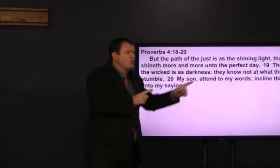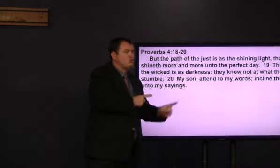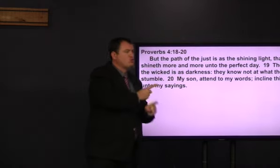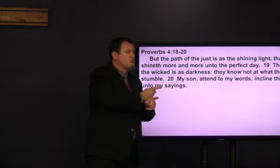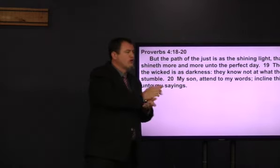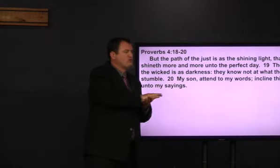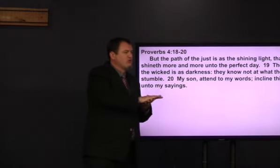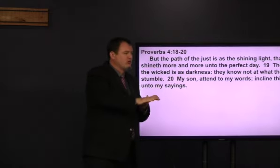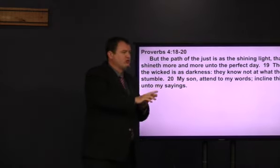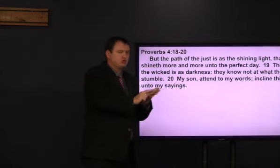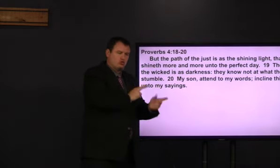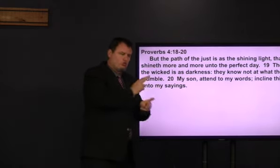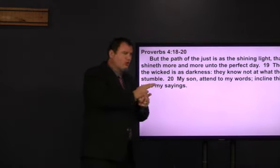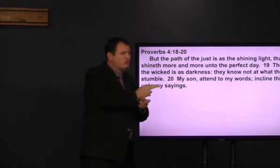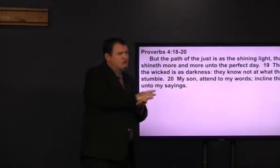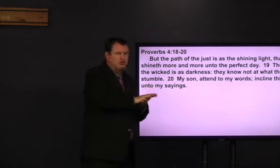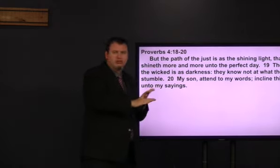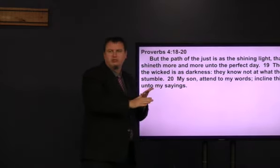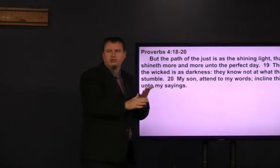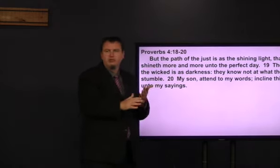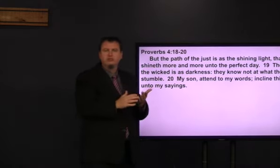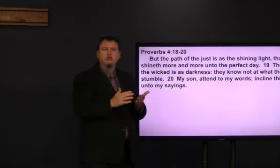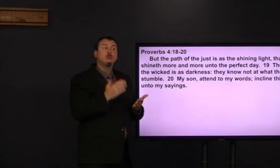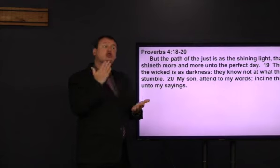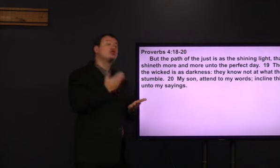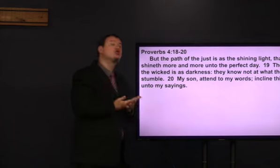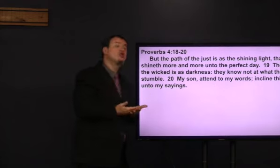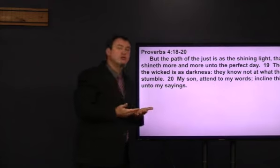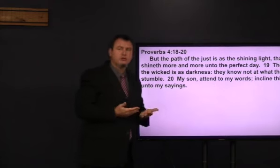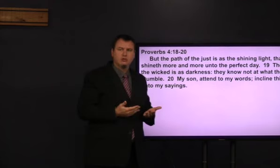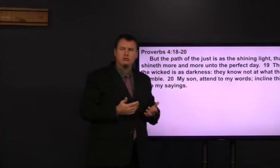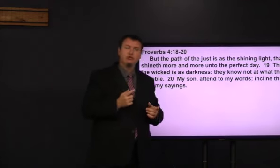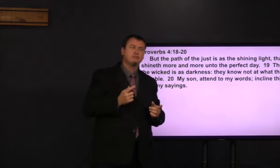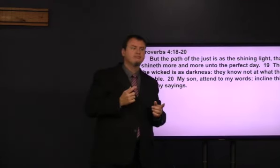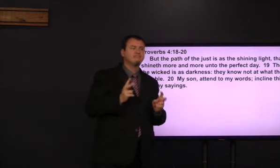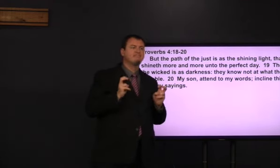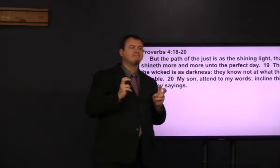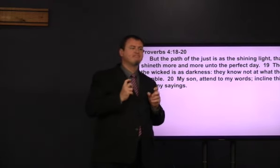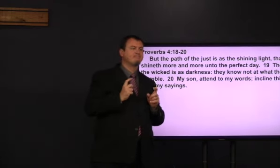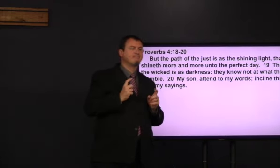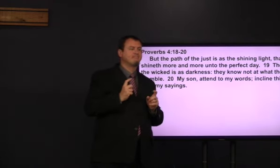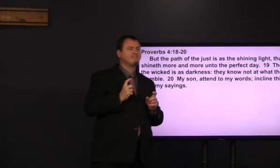judicial sense. The righteous. The good.